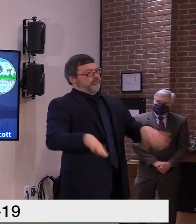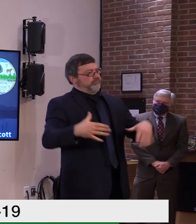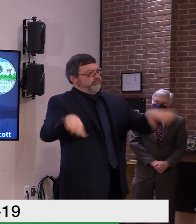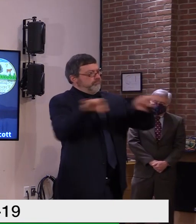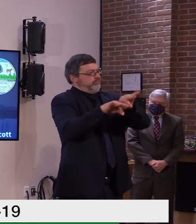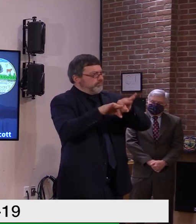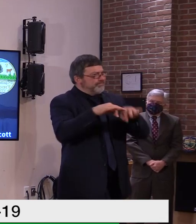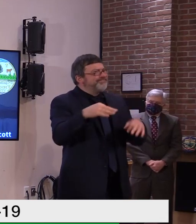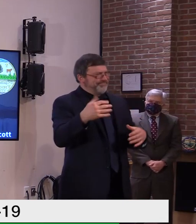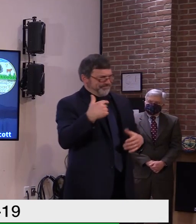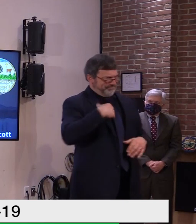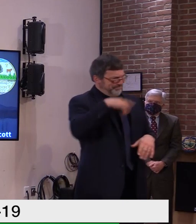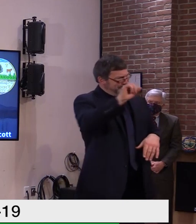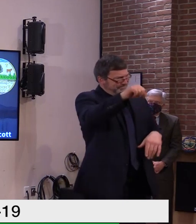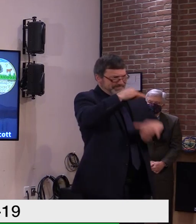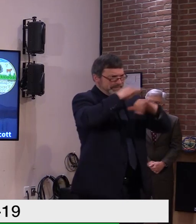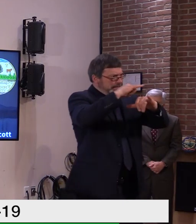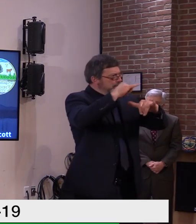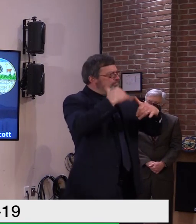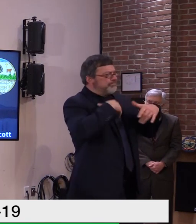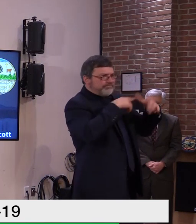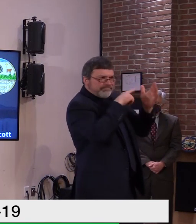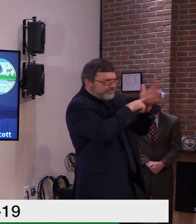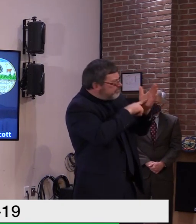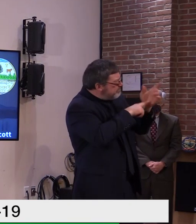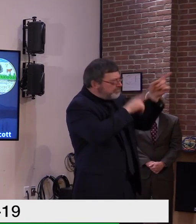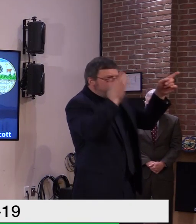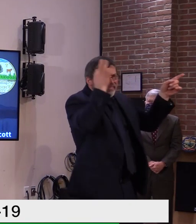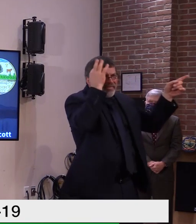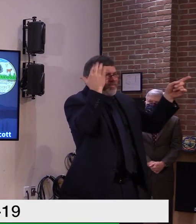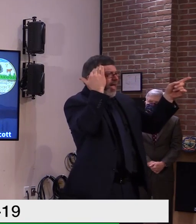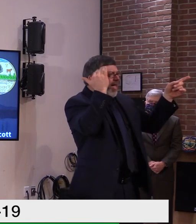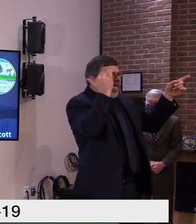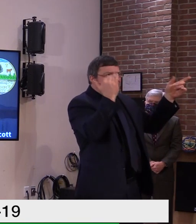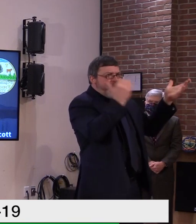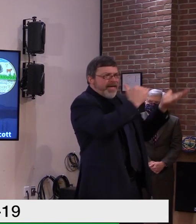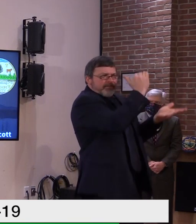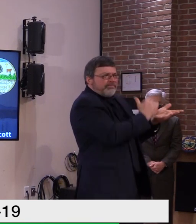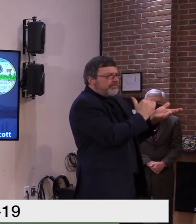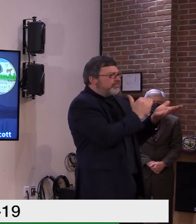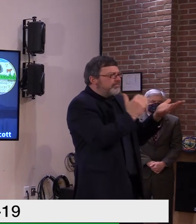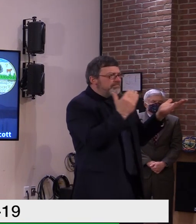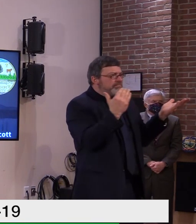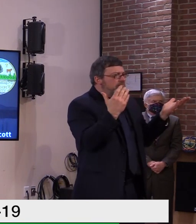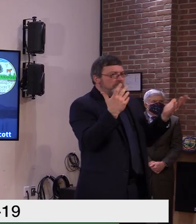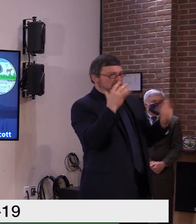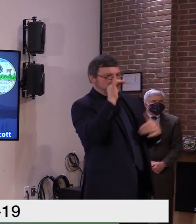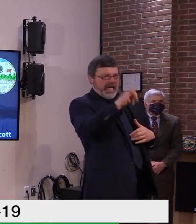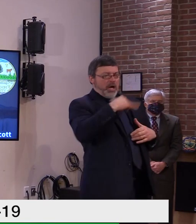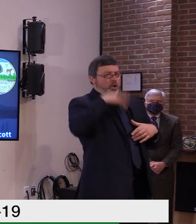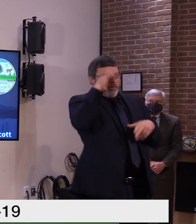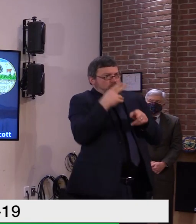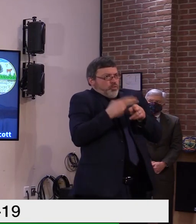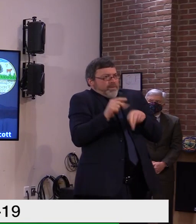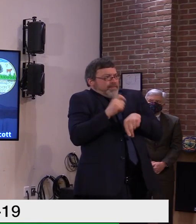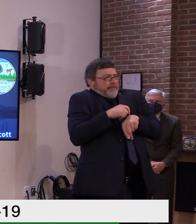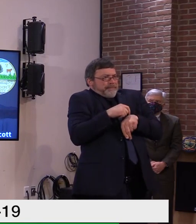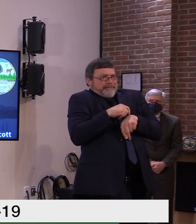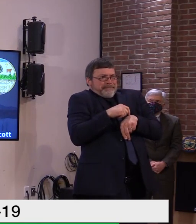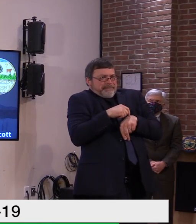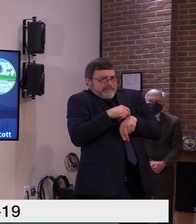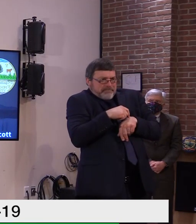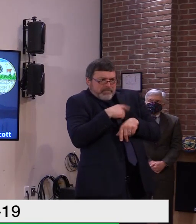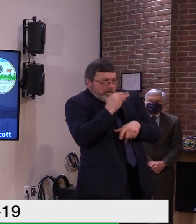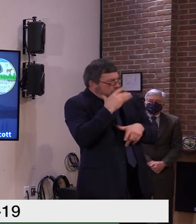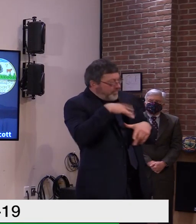because we're ready to provide for the vaccinations, but we need the supply. And it seems as though there's a